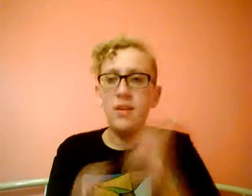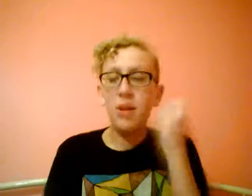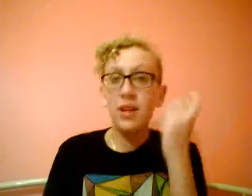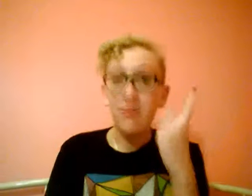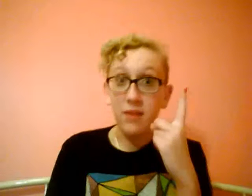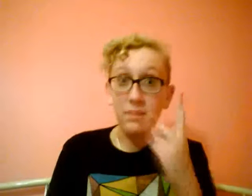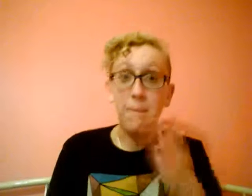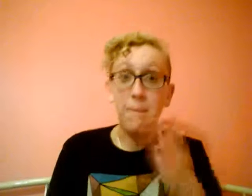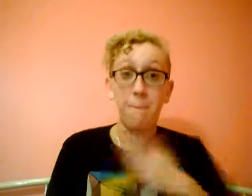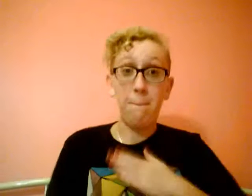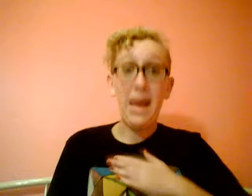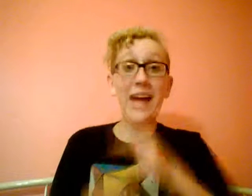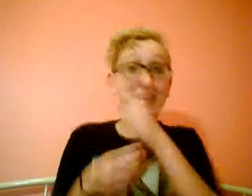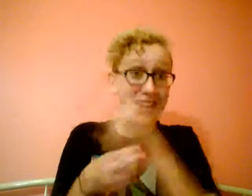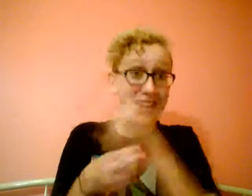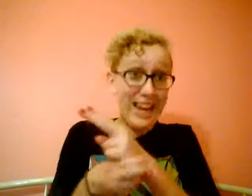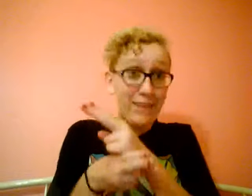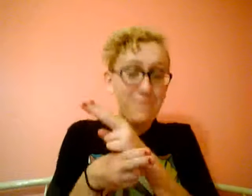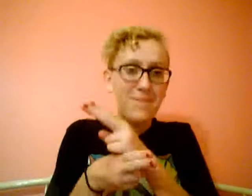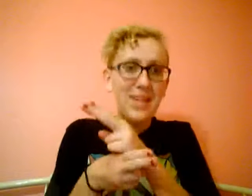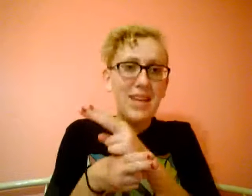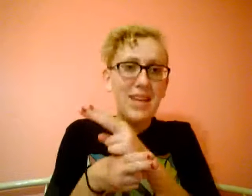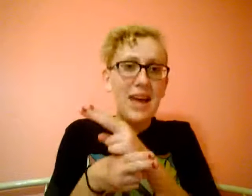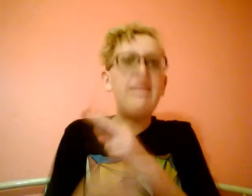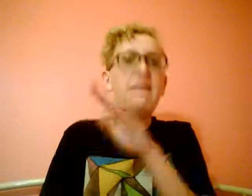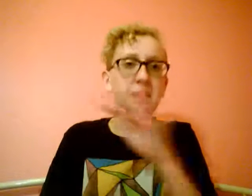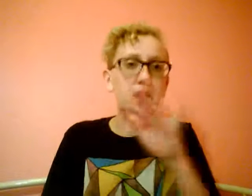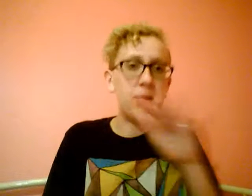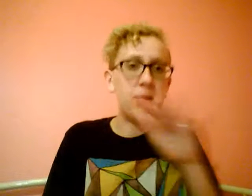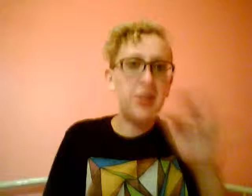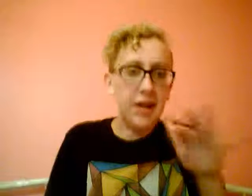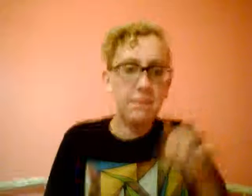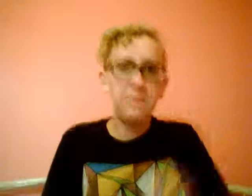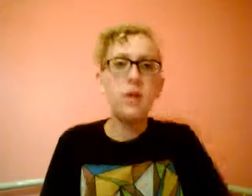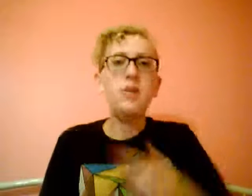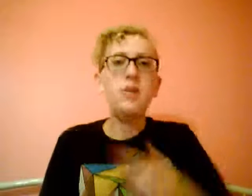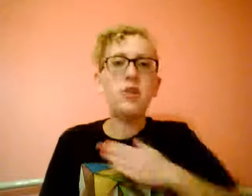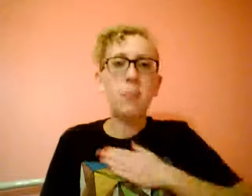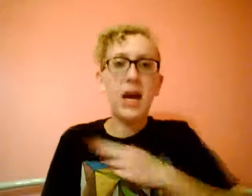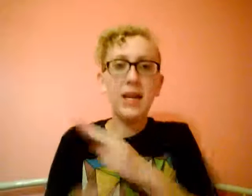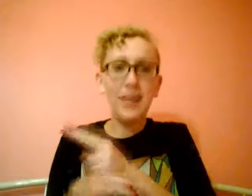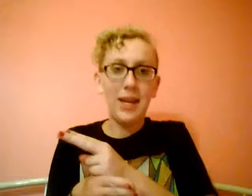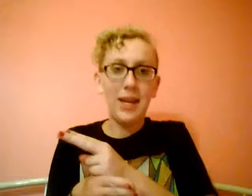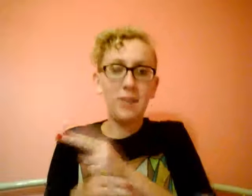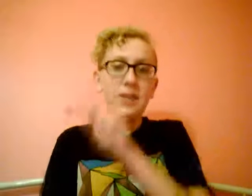Number 11. My name, and then finger spell your name. So my name,